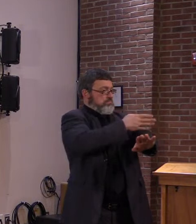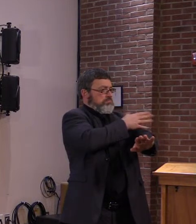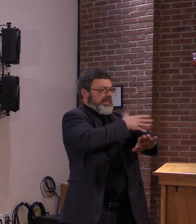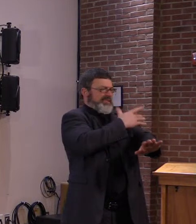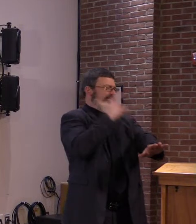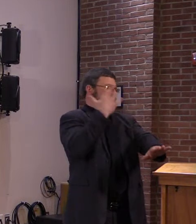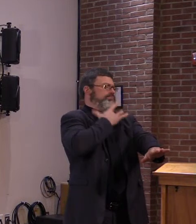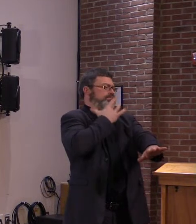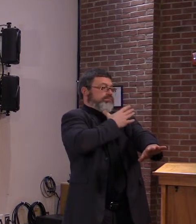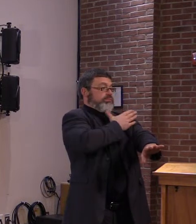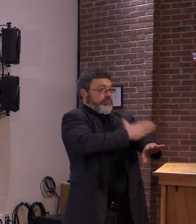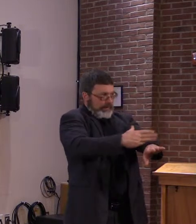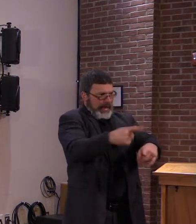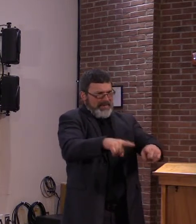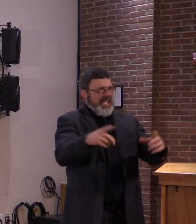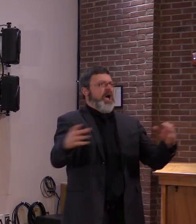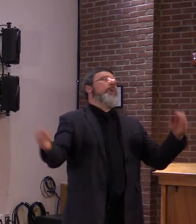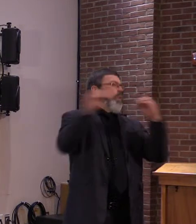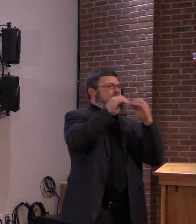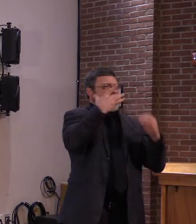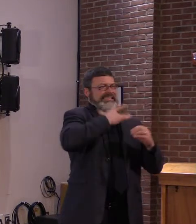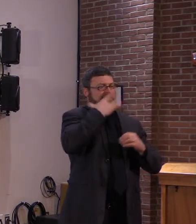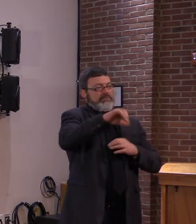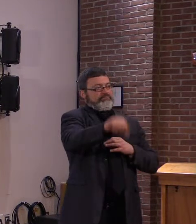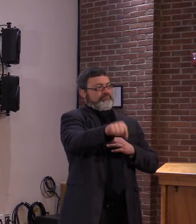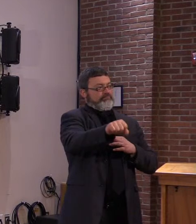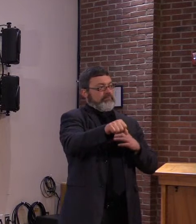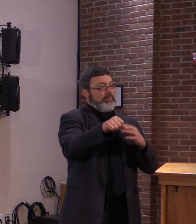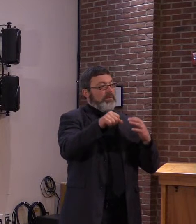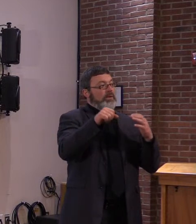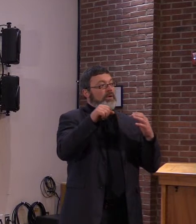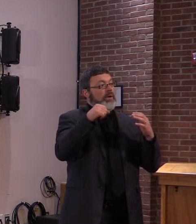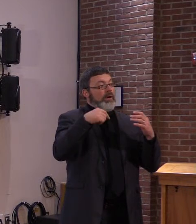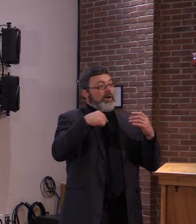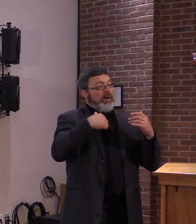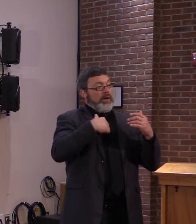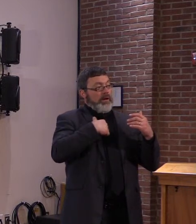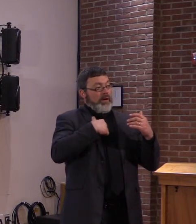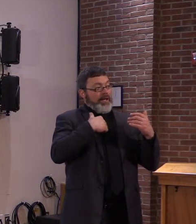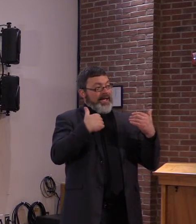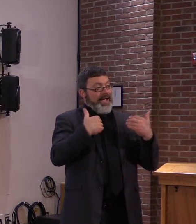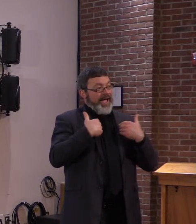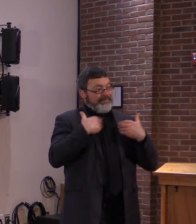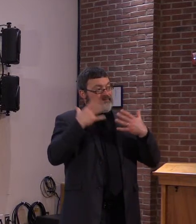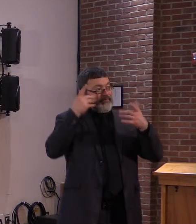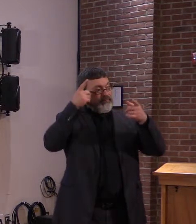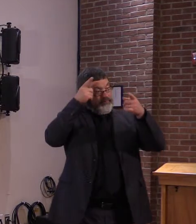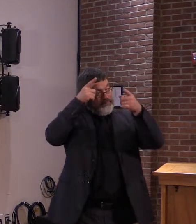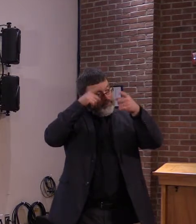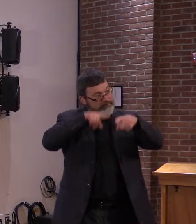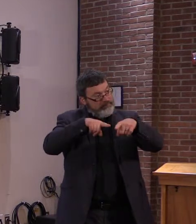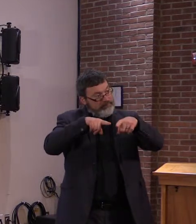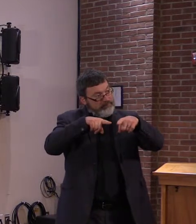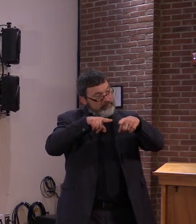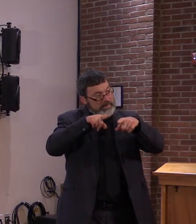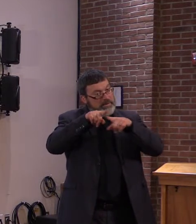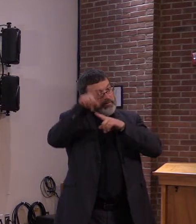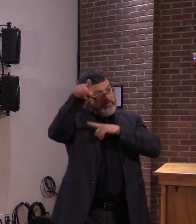was a legitimate election, and we'll see what happens in 4 years. But from my perspective, I